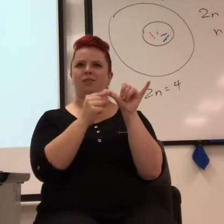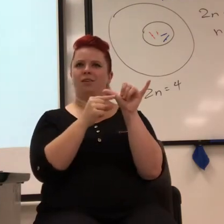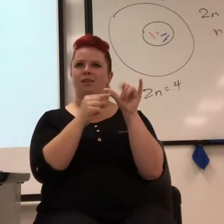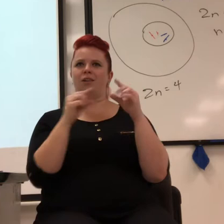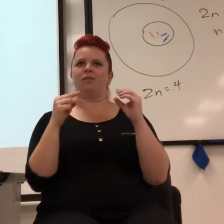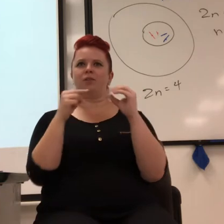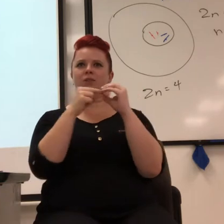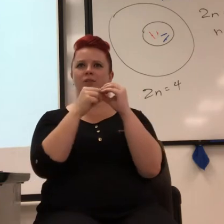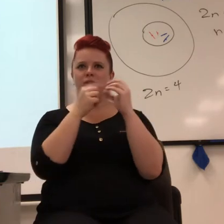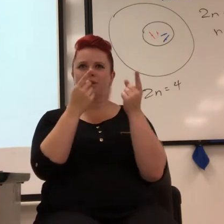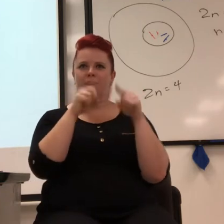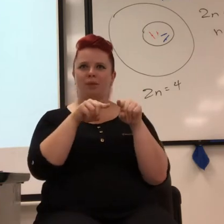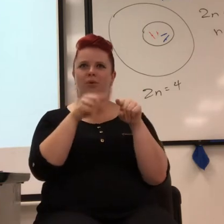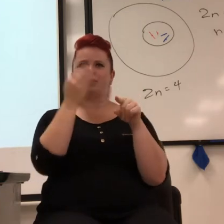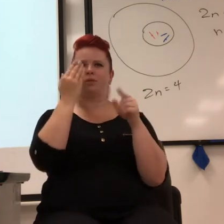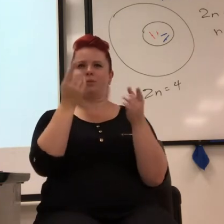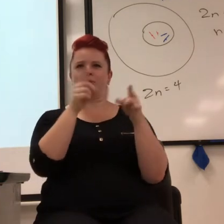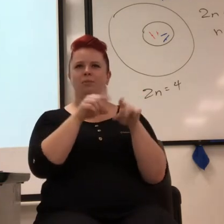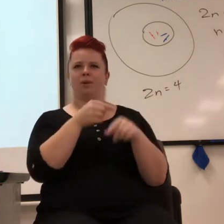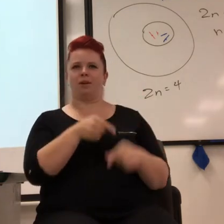But backing up,